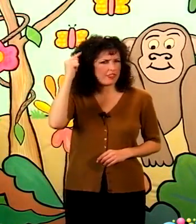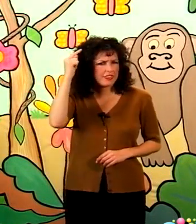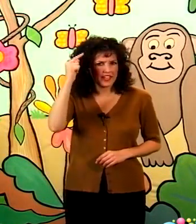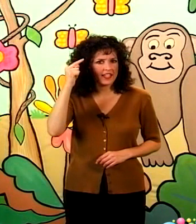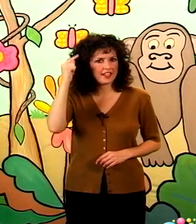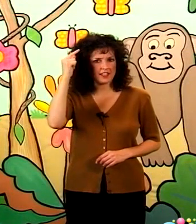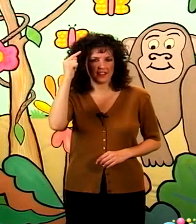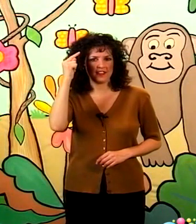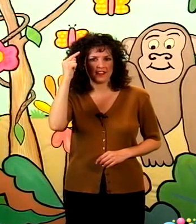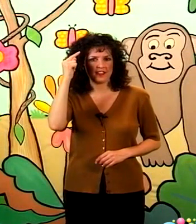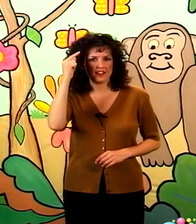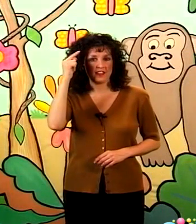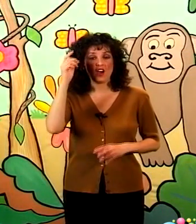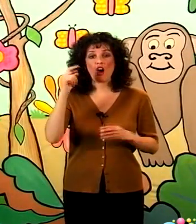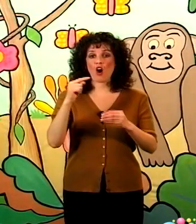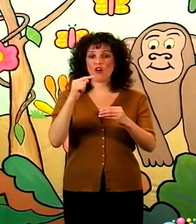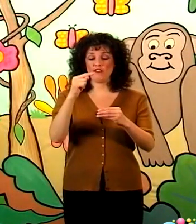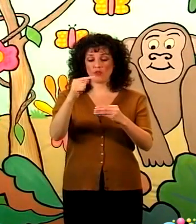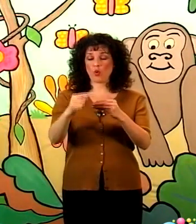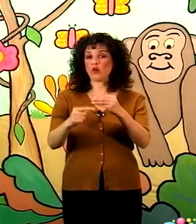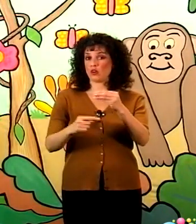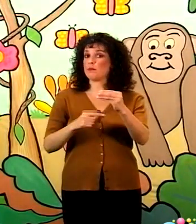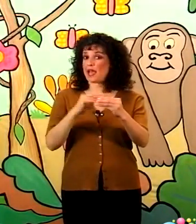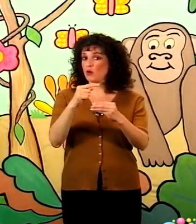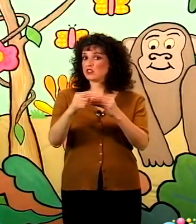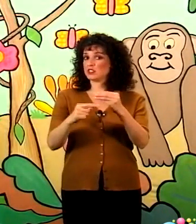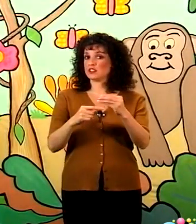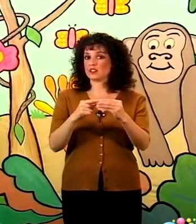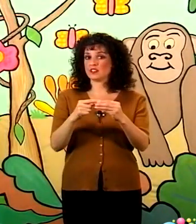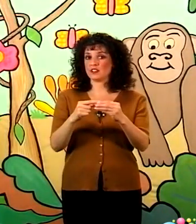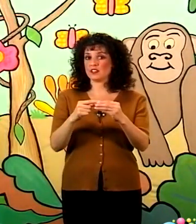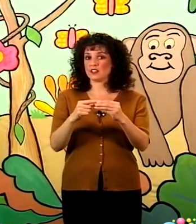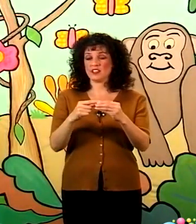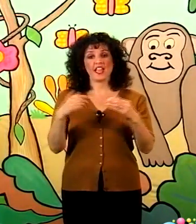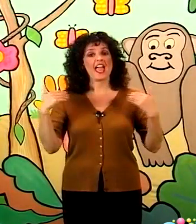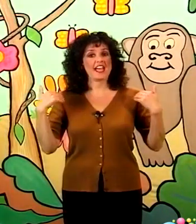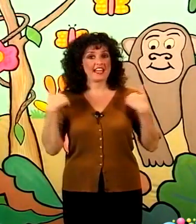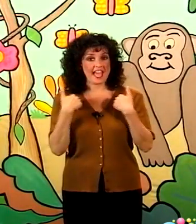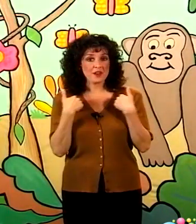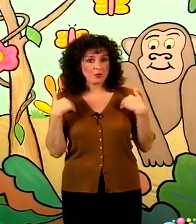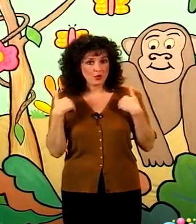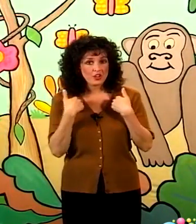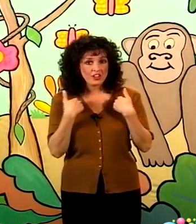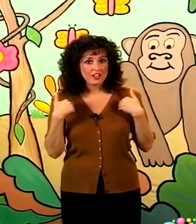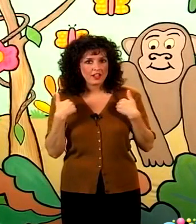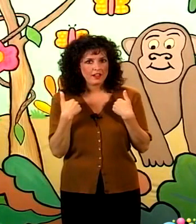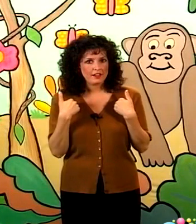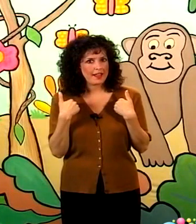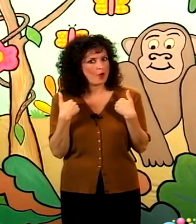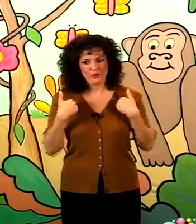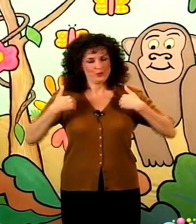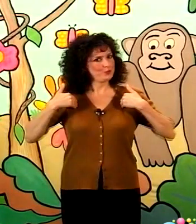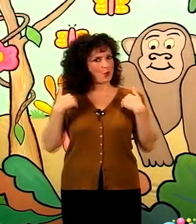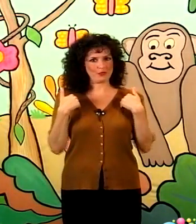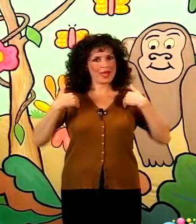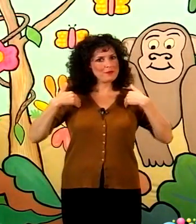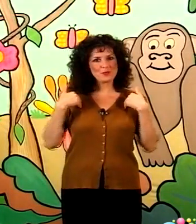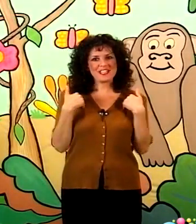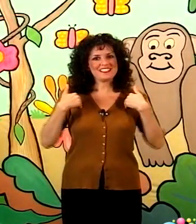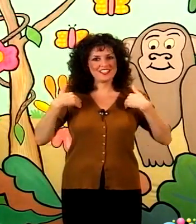thinking of or about. An animal. An animal. Now, don't flap your wings here.